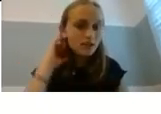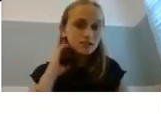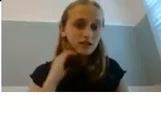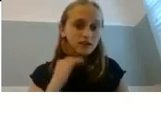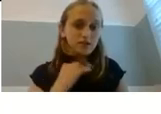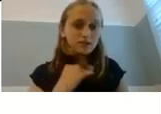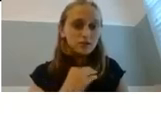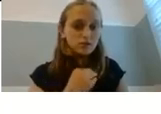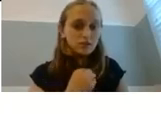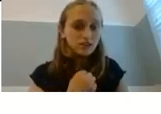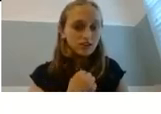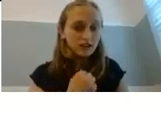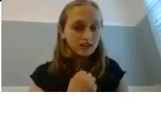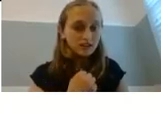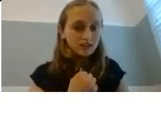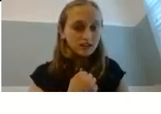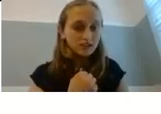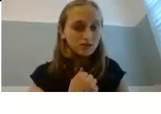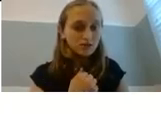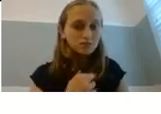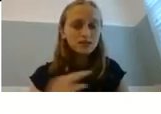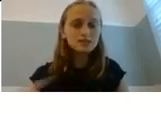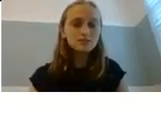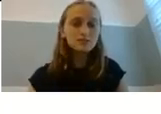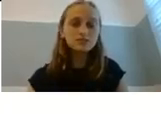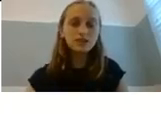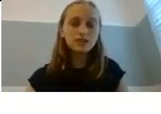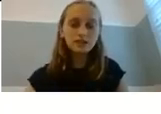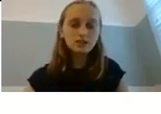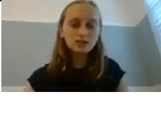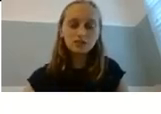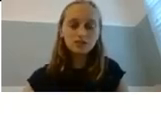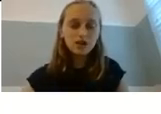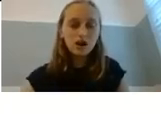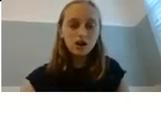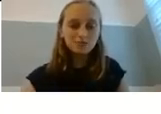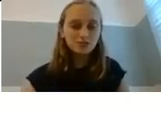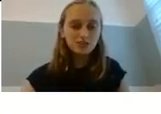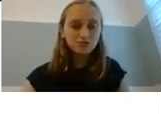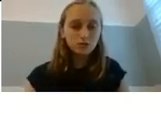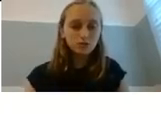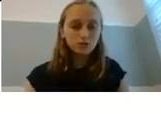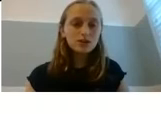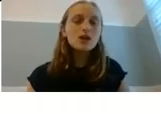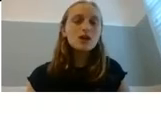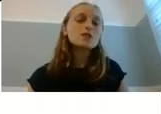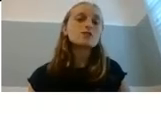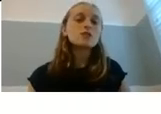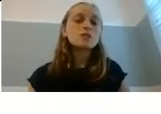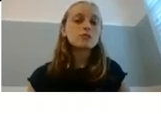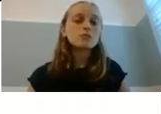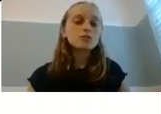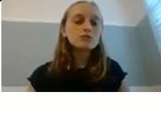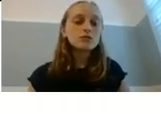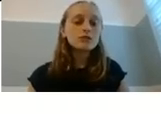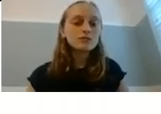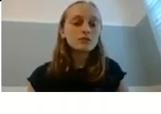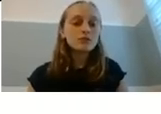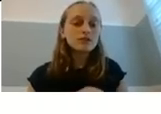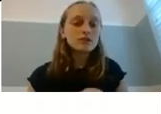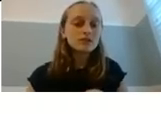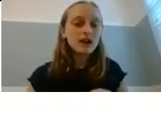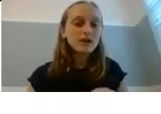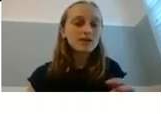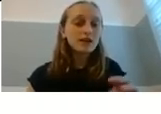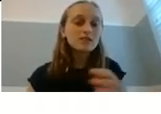gained a lot of coverage both in the hearing and the deaf world because it was such a violation of um deaf culture and so we just really wanted to bring